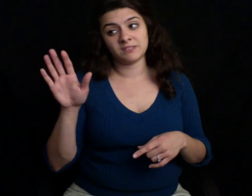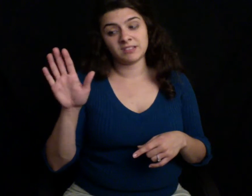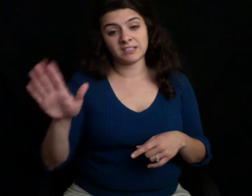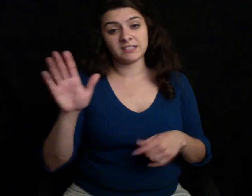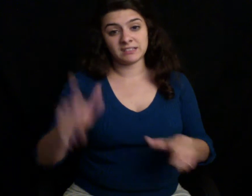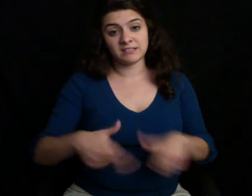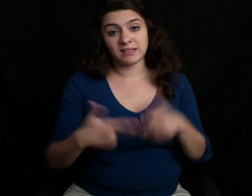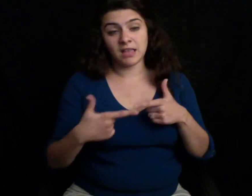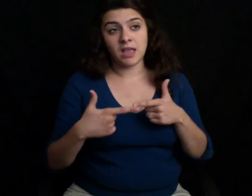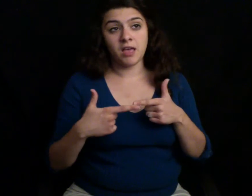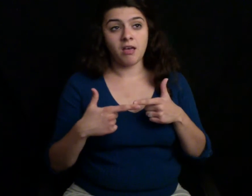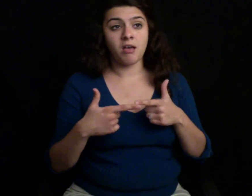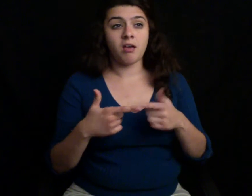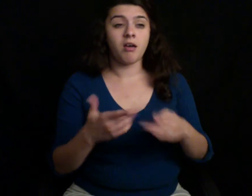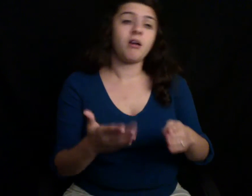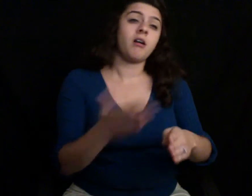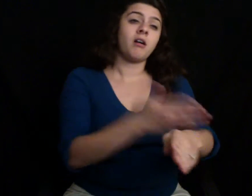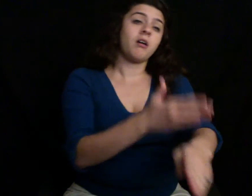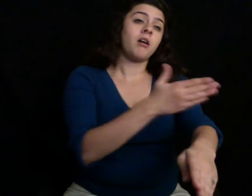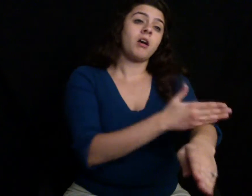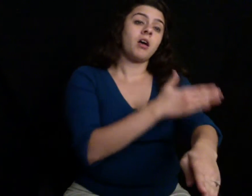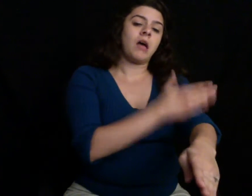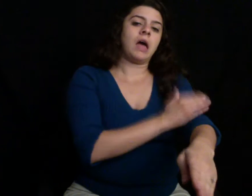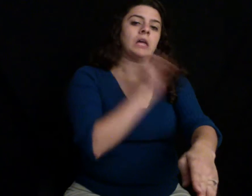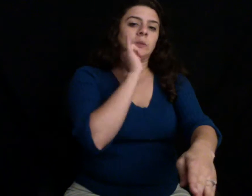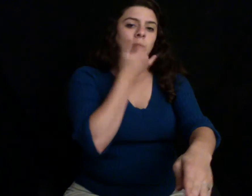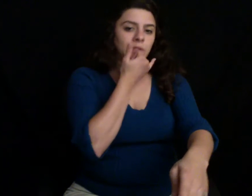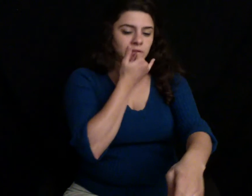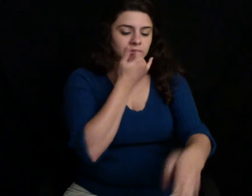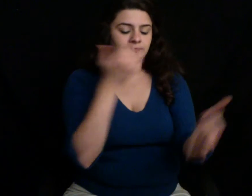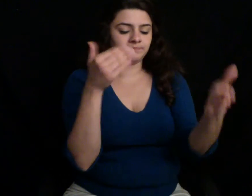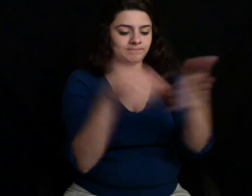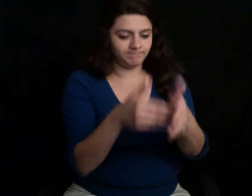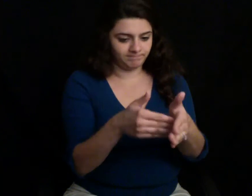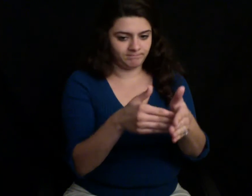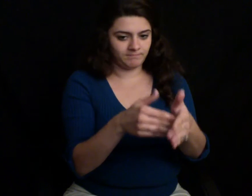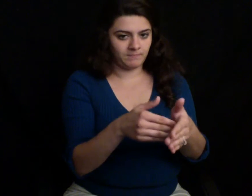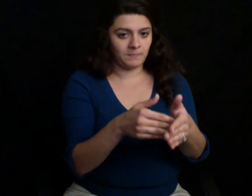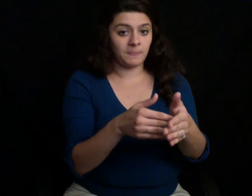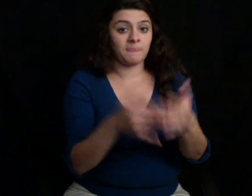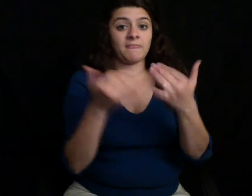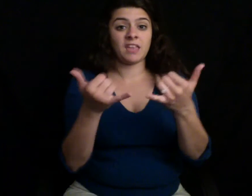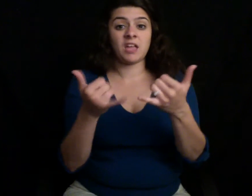that would ultimately redefine his outlook on life. That's what's coming up after a word from our sponsors.